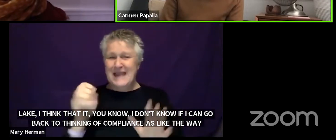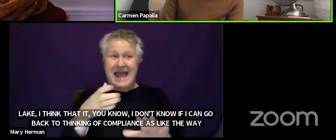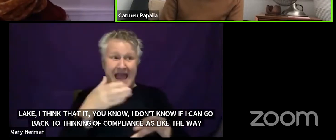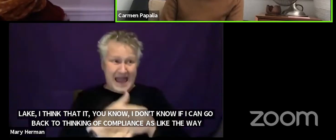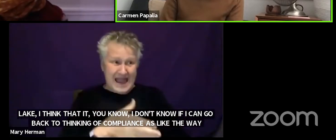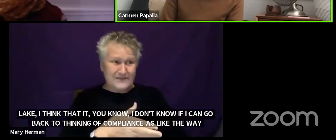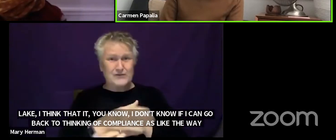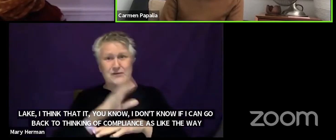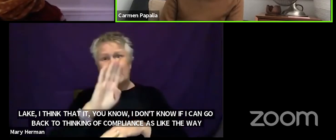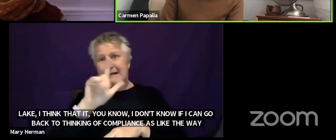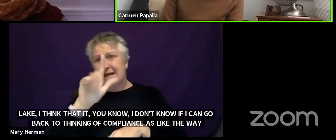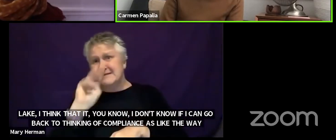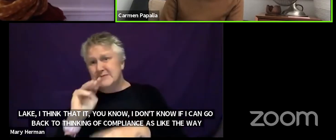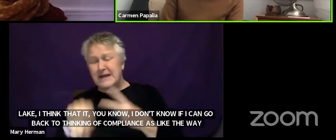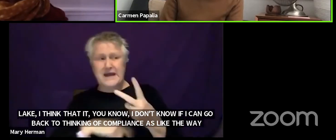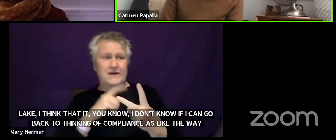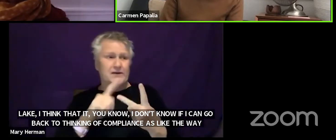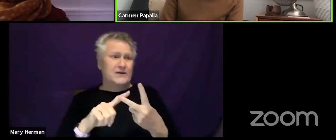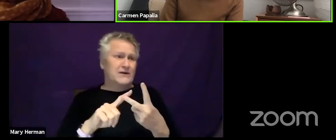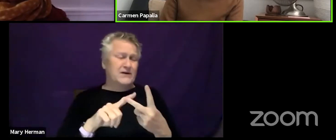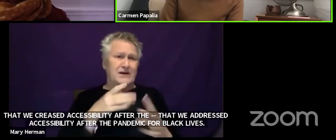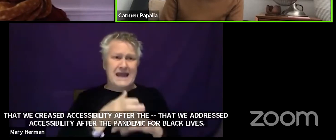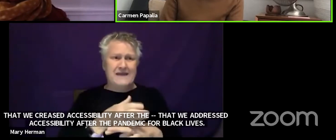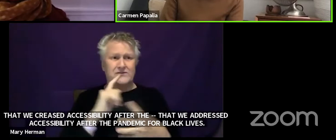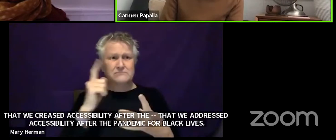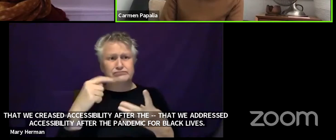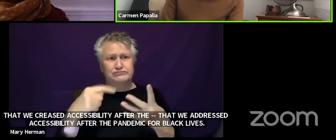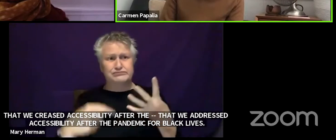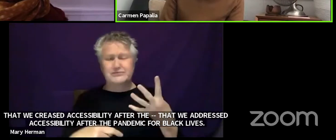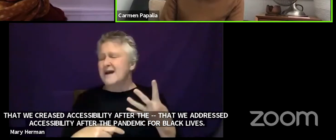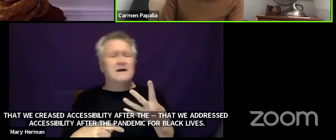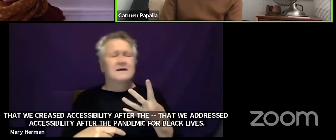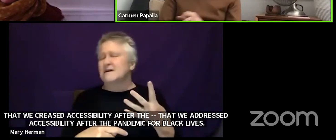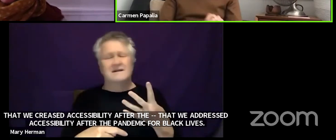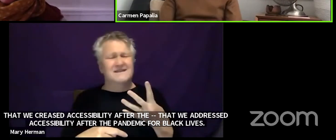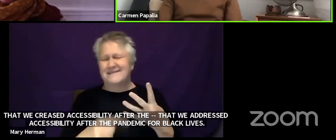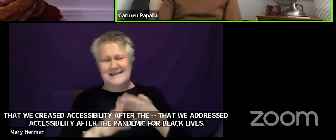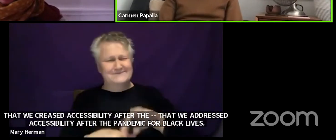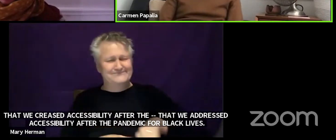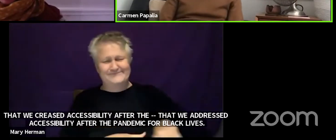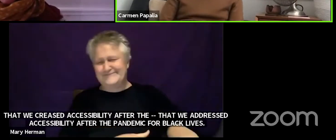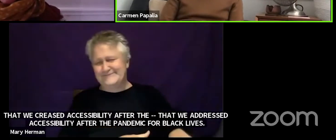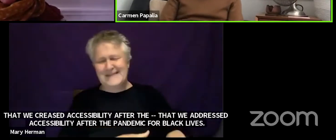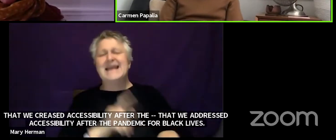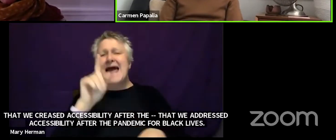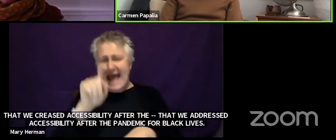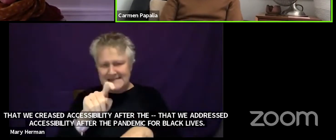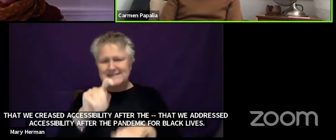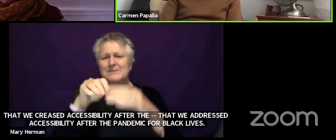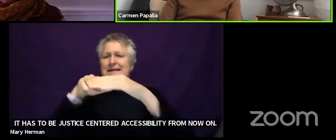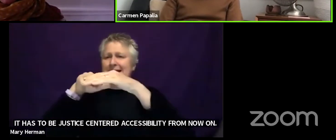disability justice centered accessibility from now on. yeah.